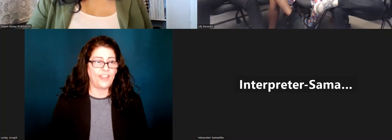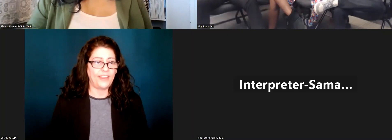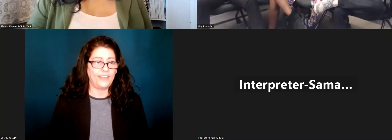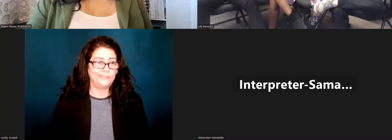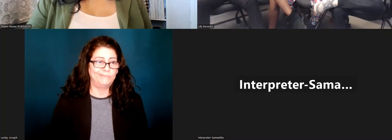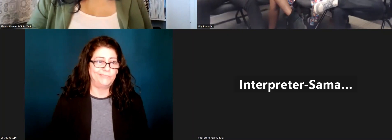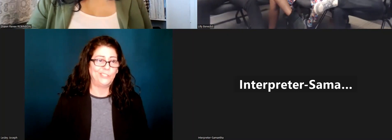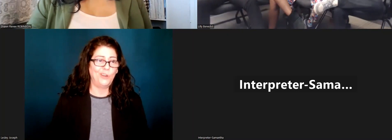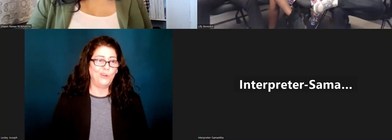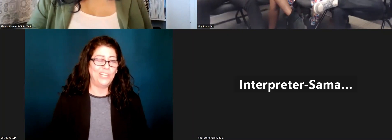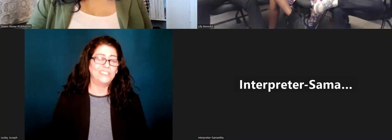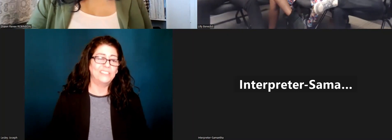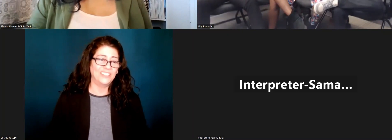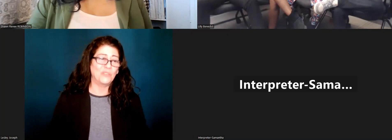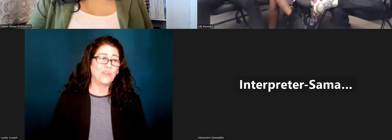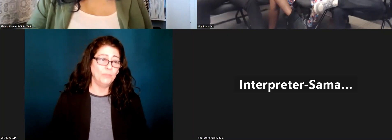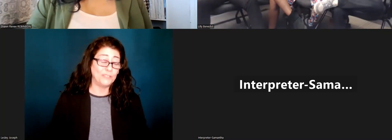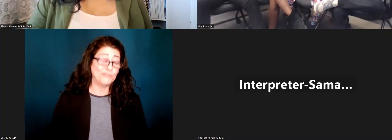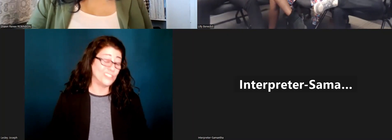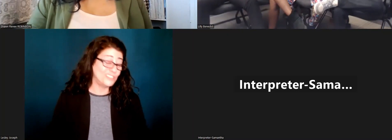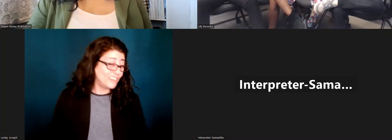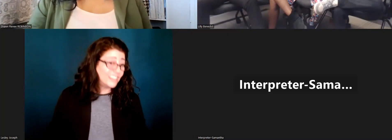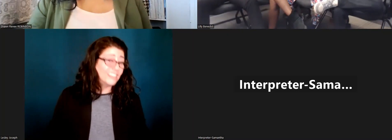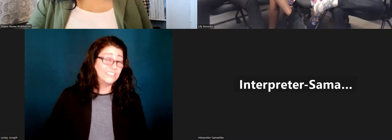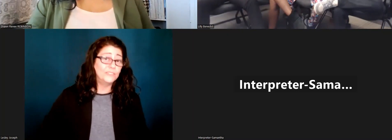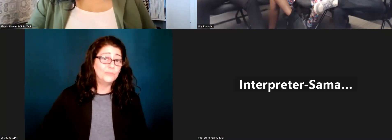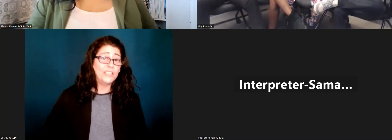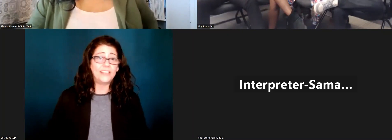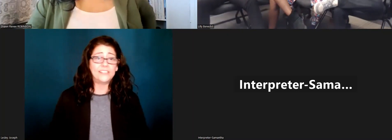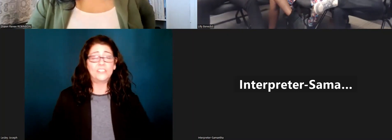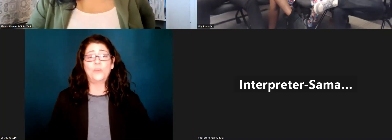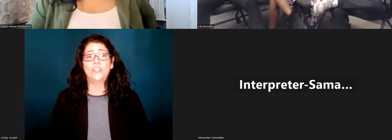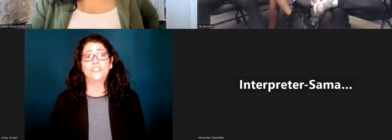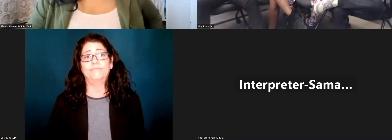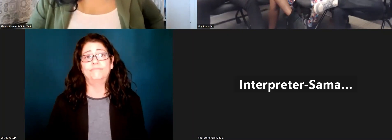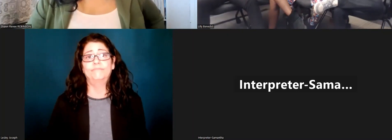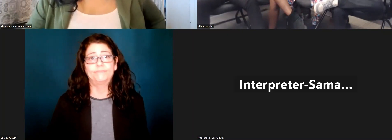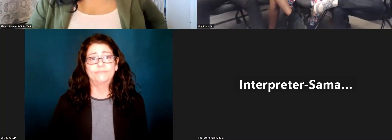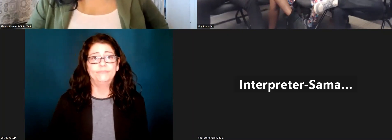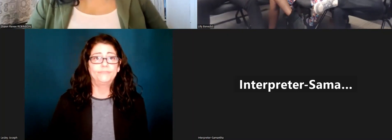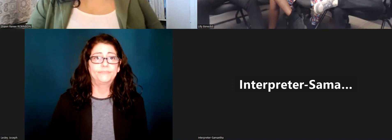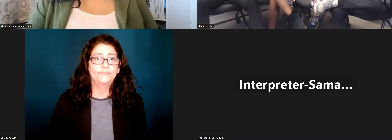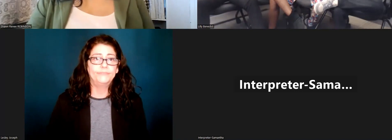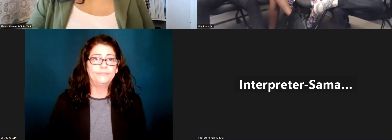that they're saying. So it's incredibly frustrating in that situation.